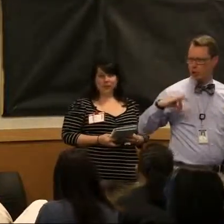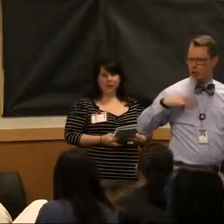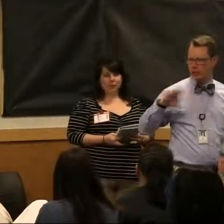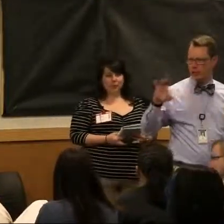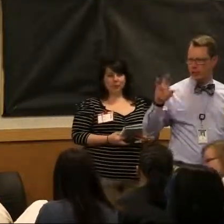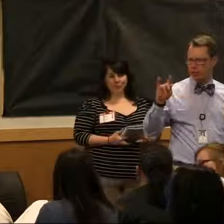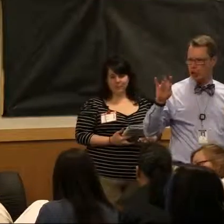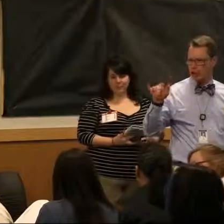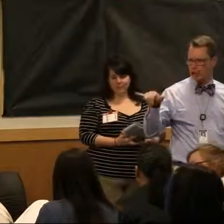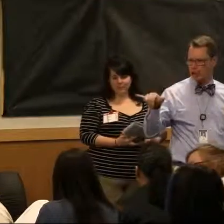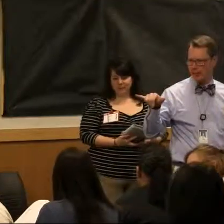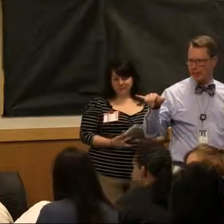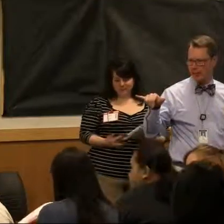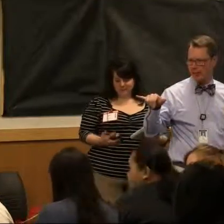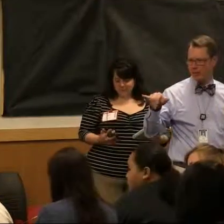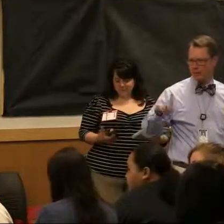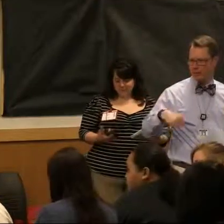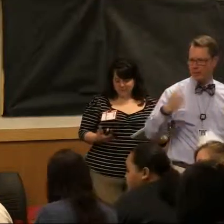Smaller group this time.